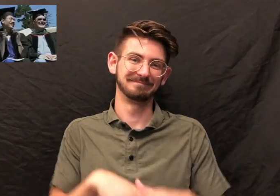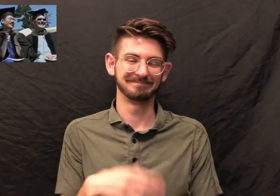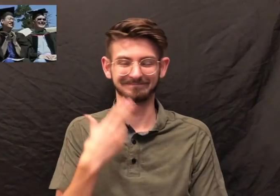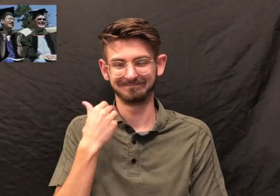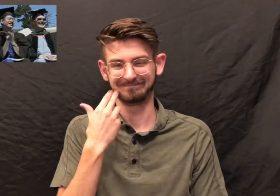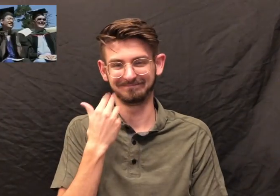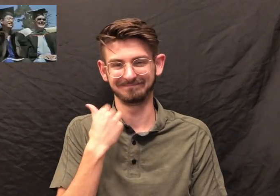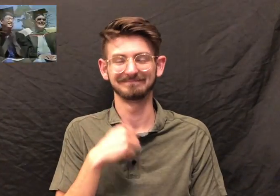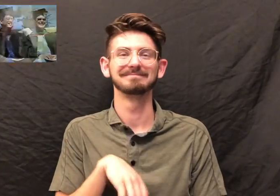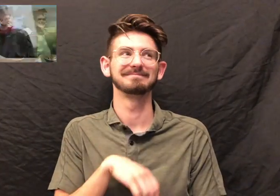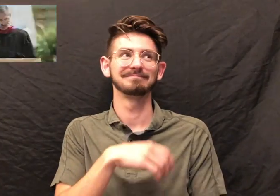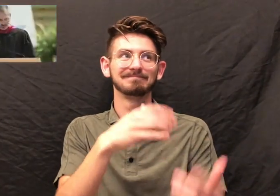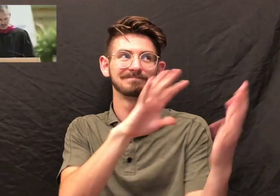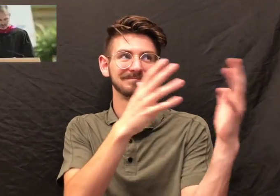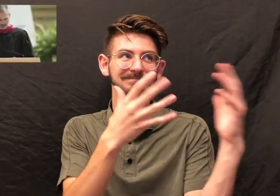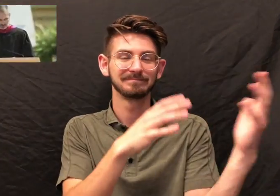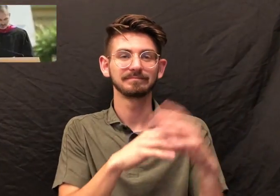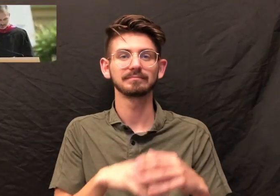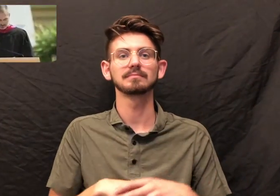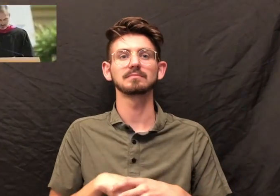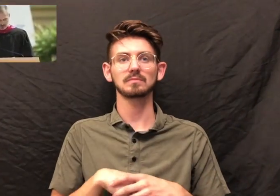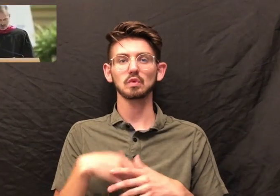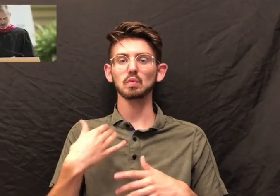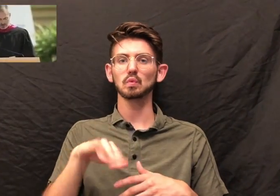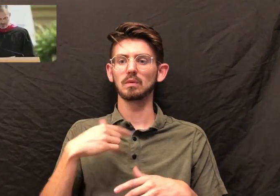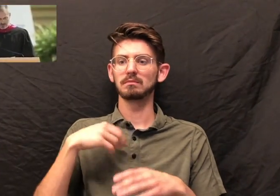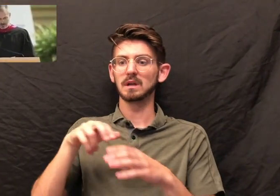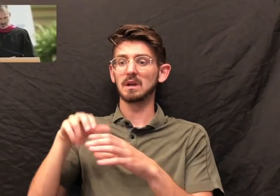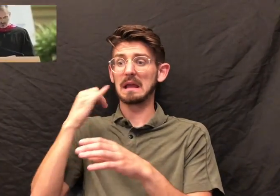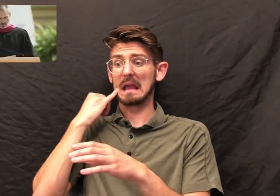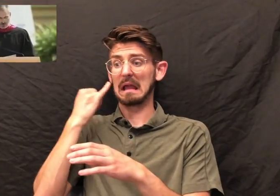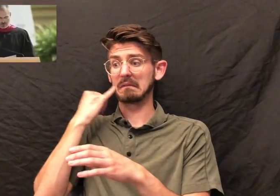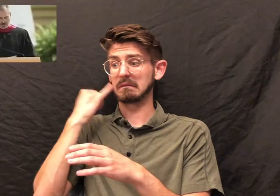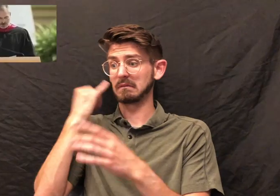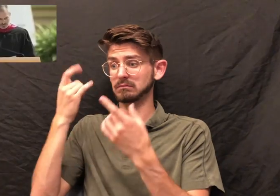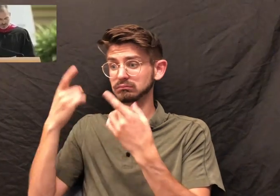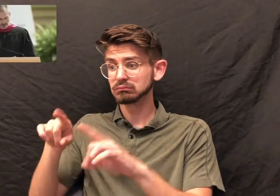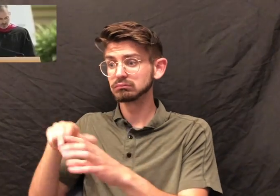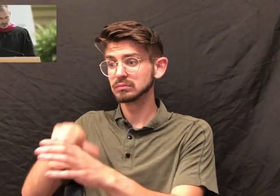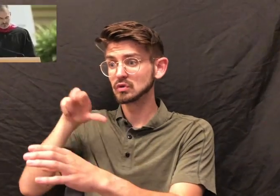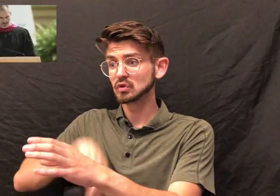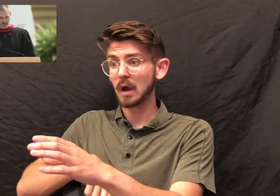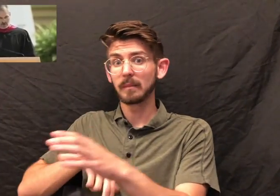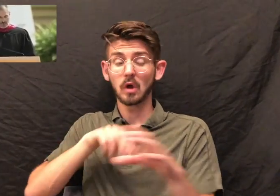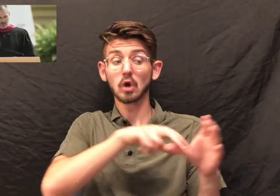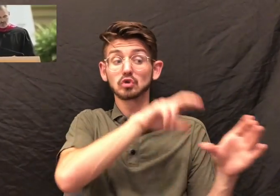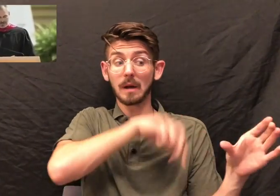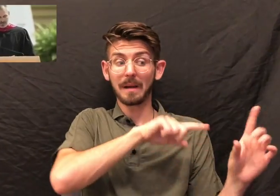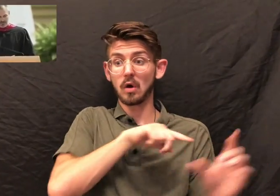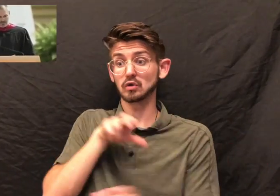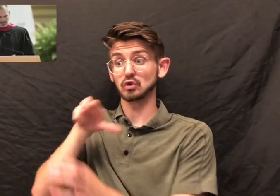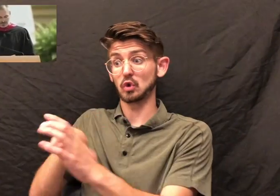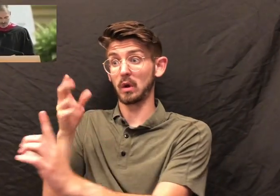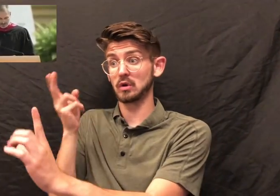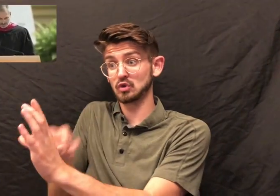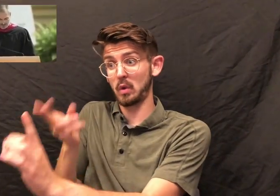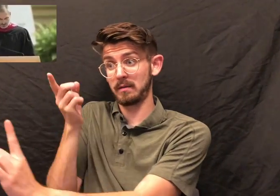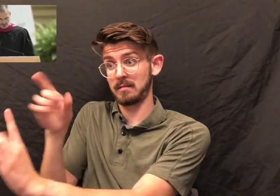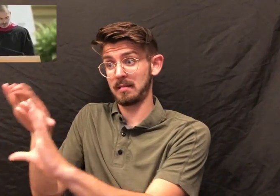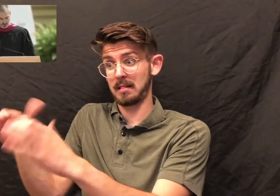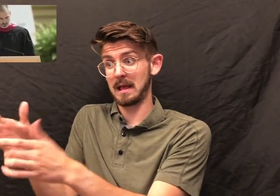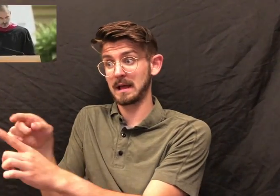If I had never dropped out, I would have never dropped in on that calligraphy class, and personal computers might not have the wonderful typography that they